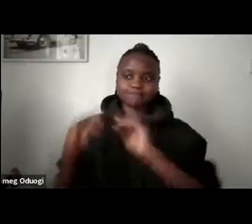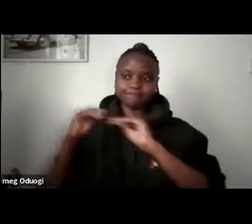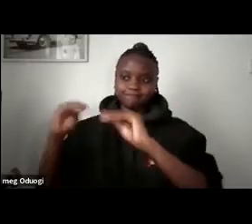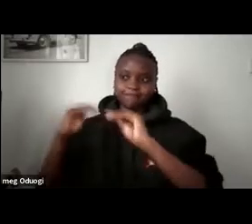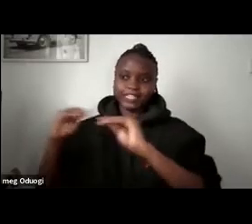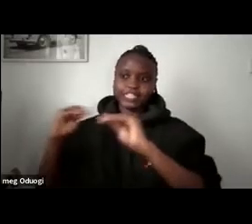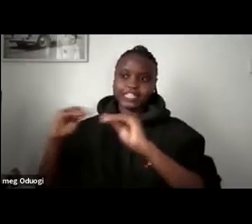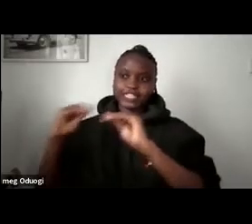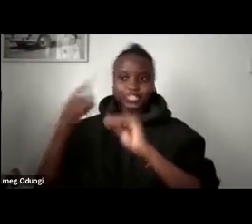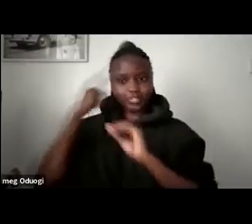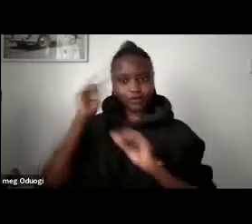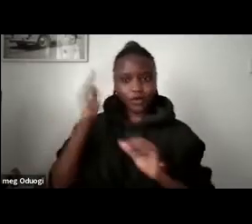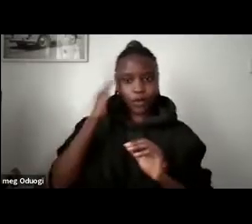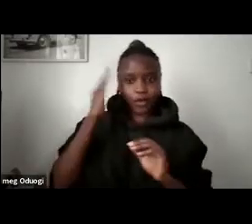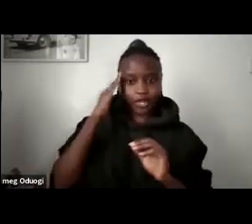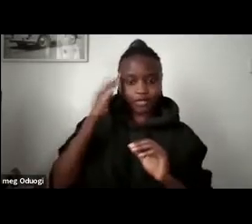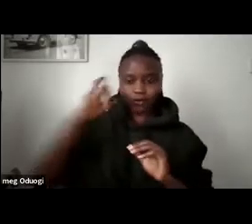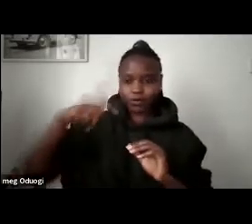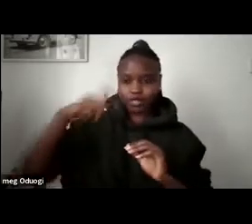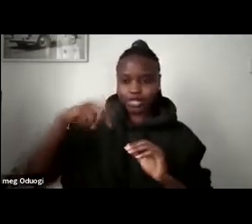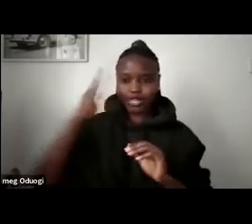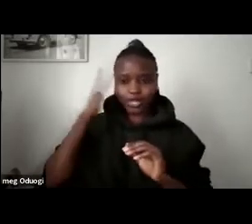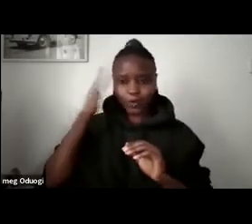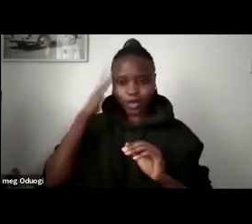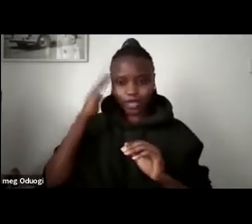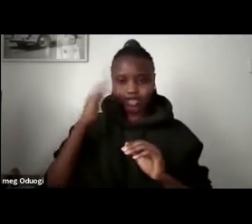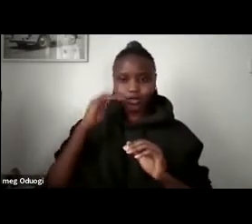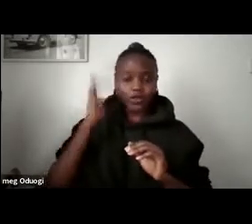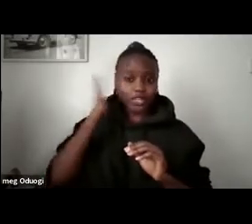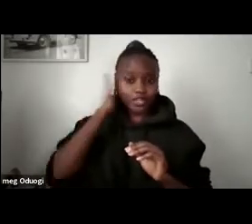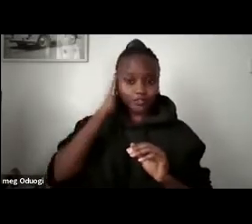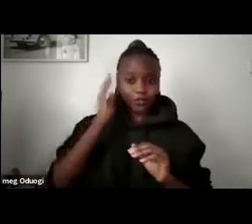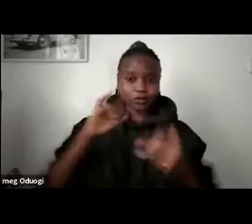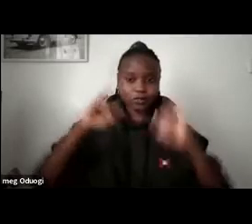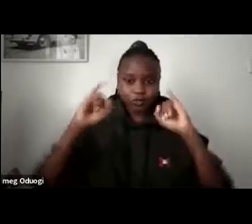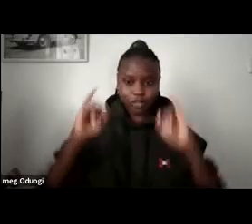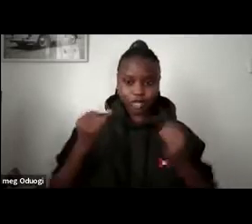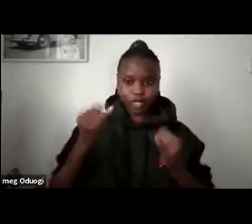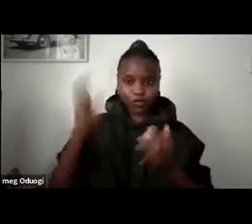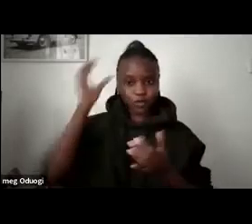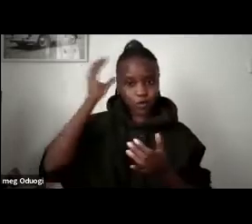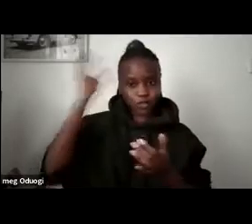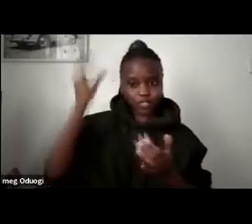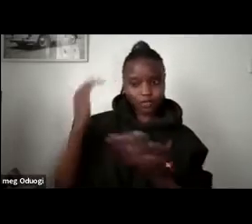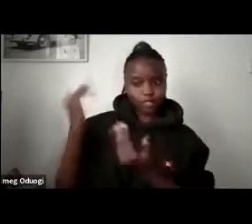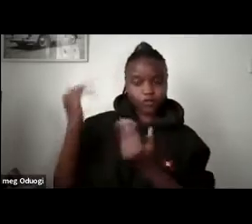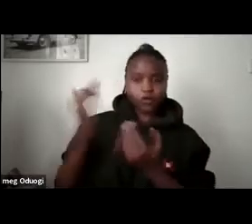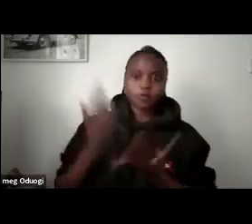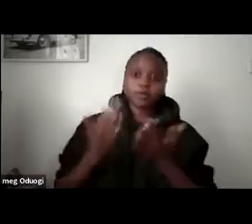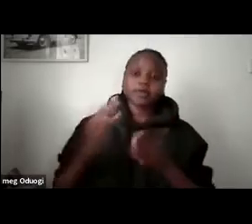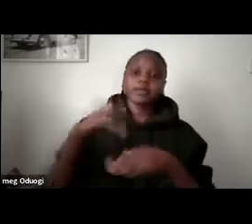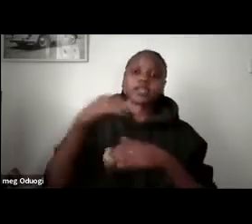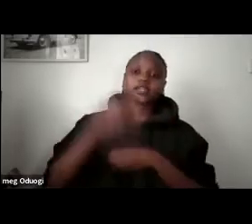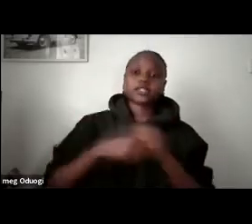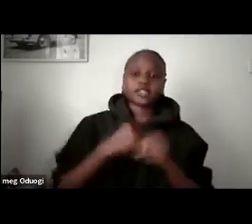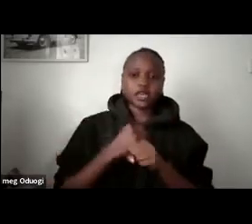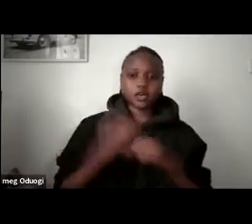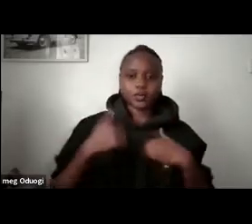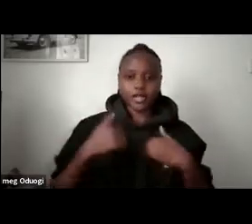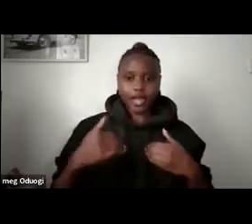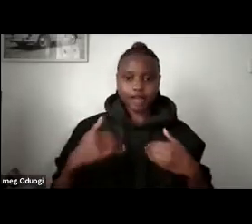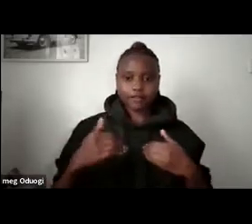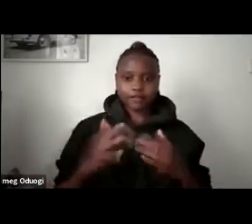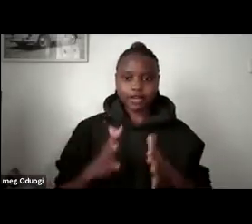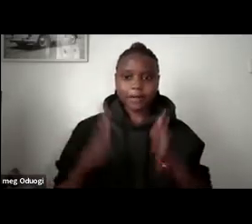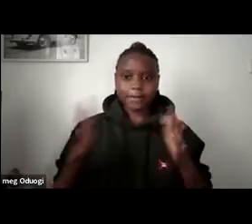lot of awareness on the DEC because it was a new concept to us, and we hope that maybe come next year we will have a very big